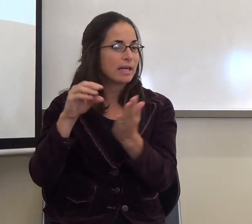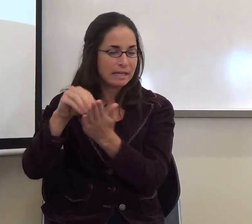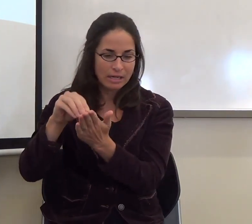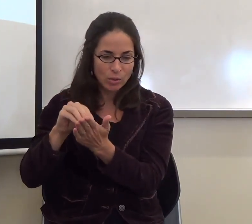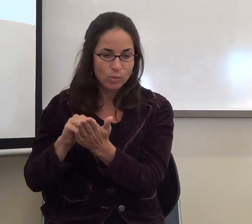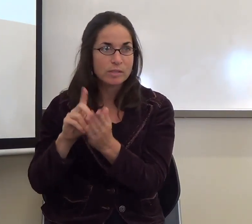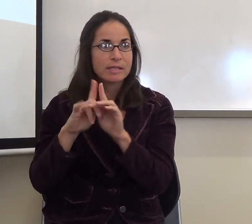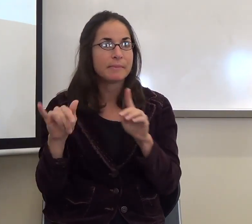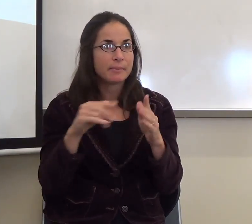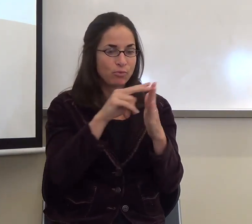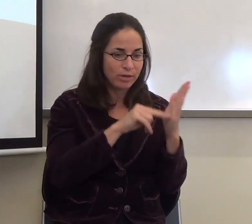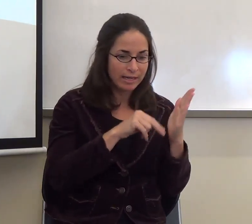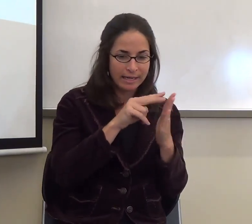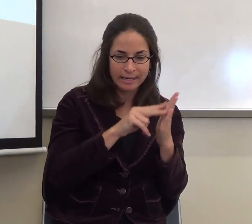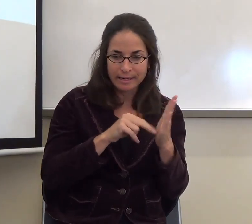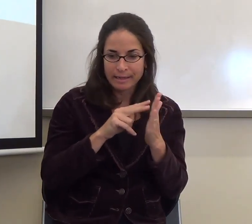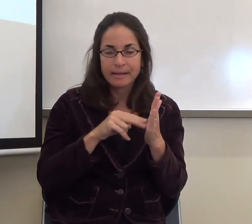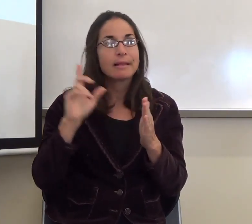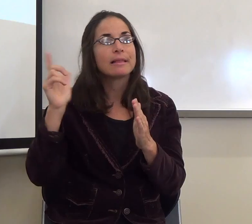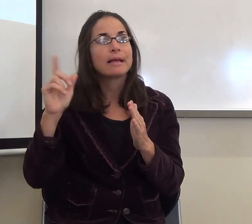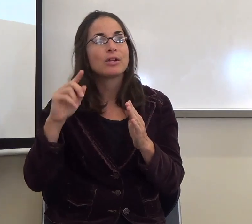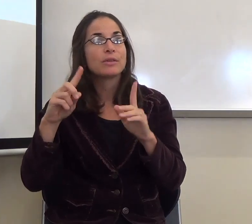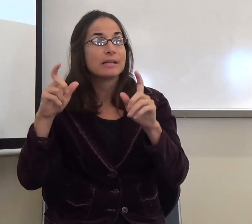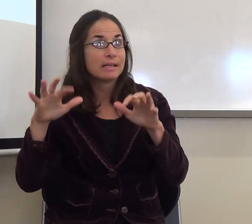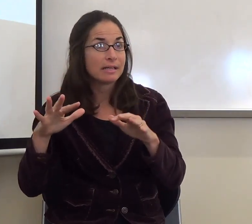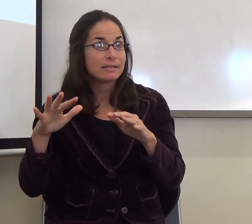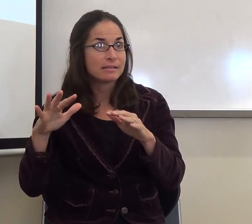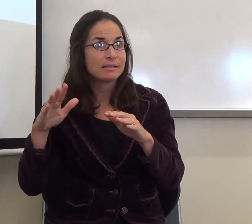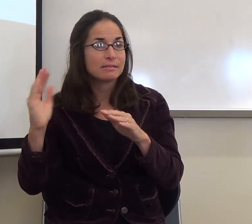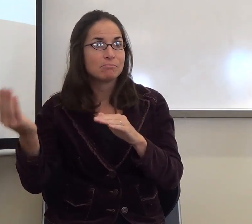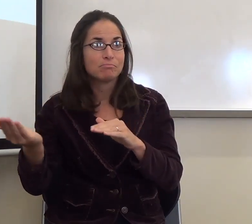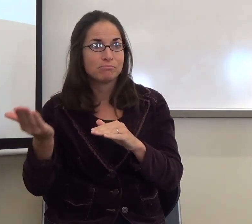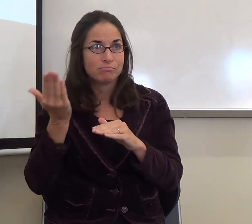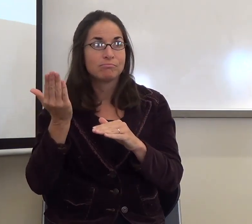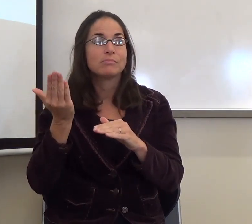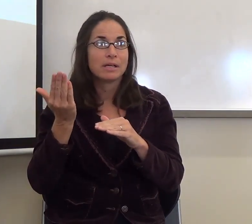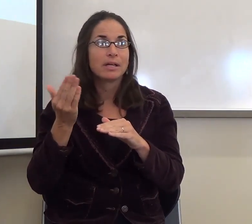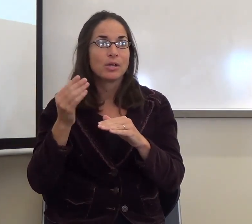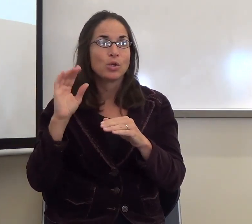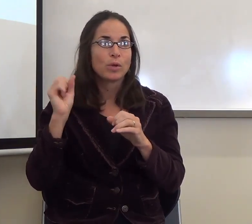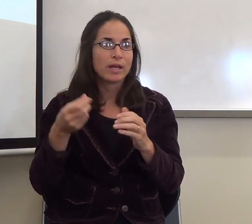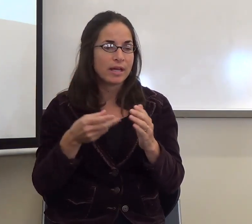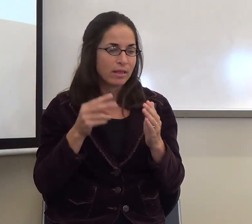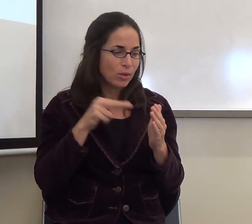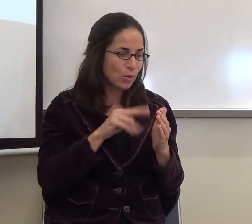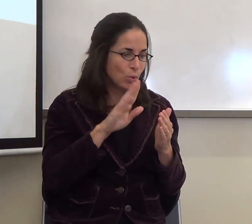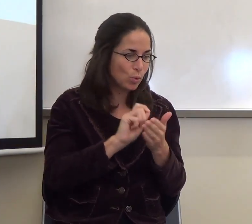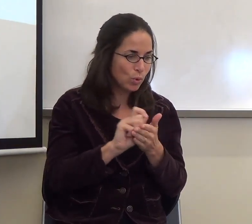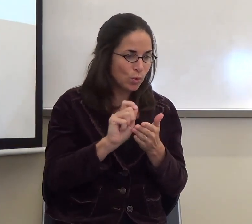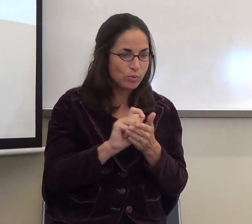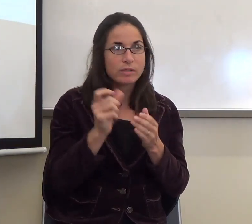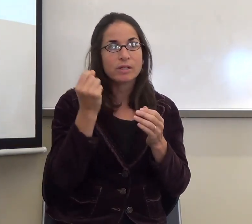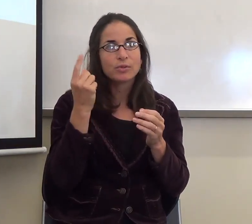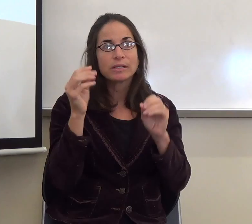and you know that when the midterm in that class comes and you can go back and review your notes and understand what you have, you're